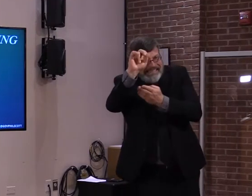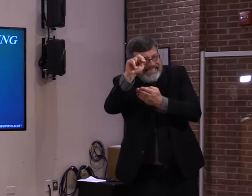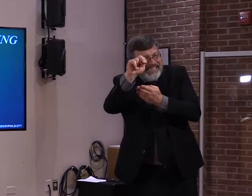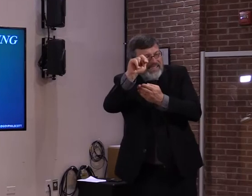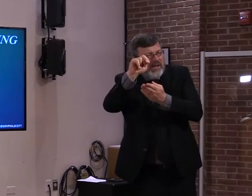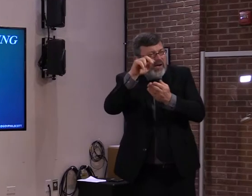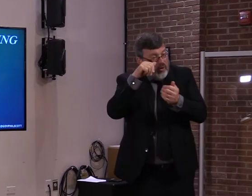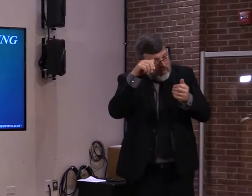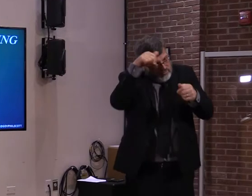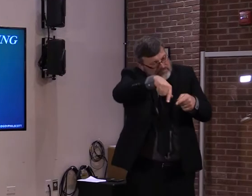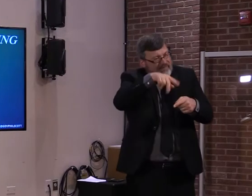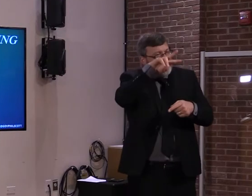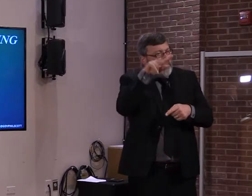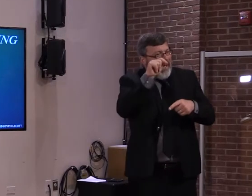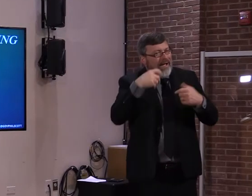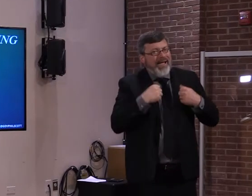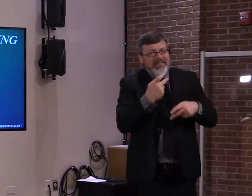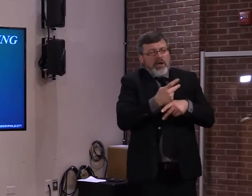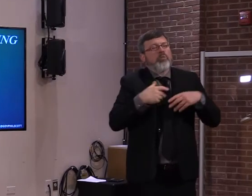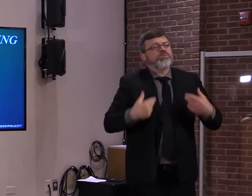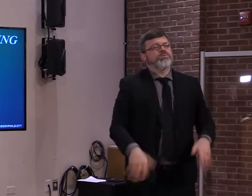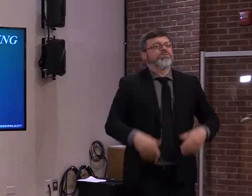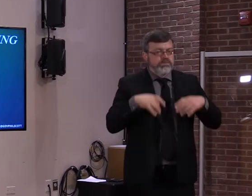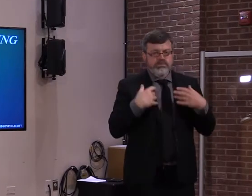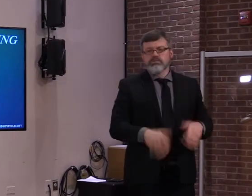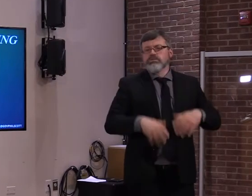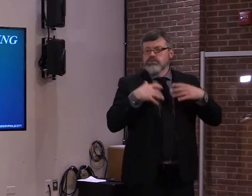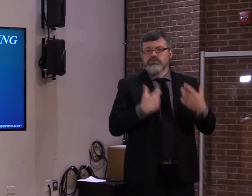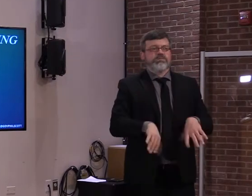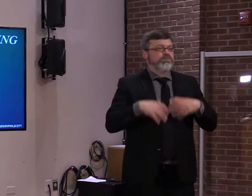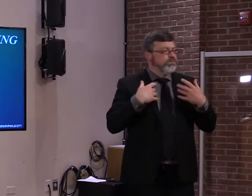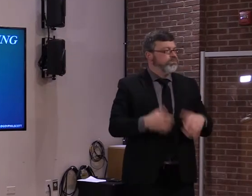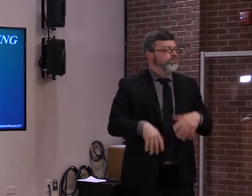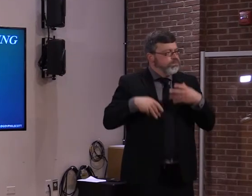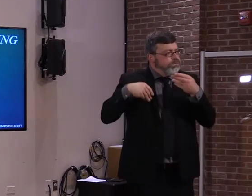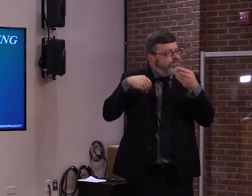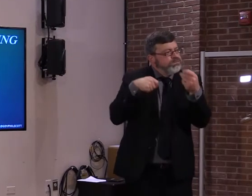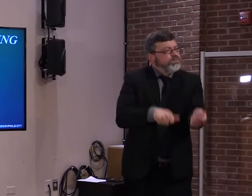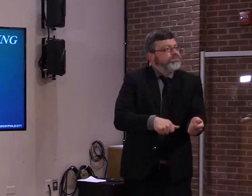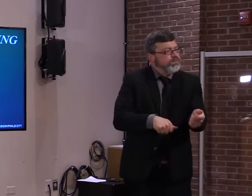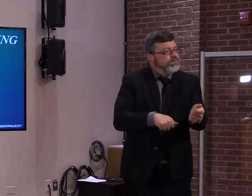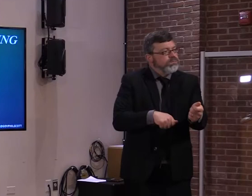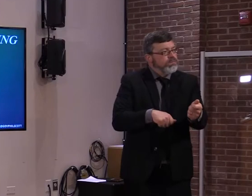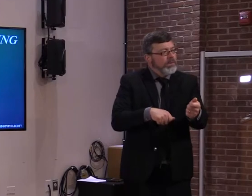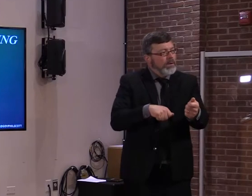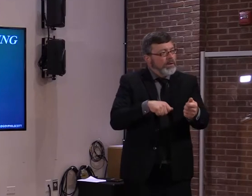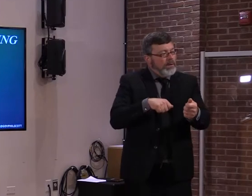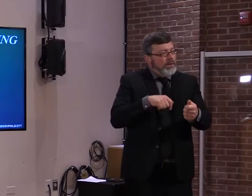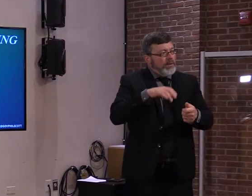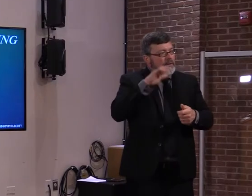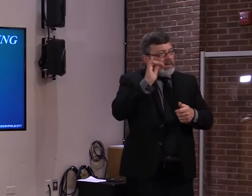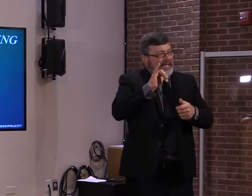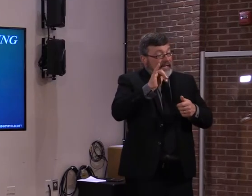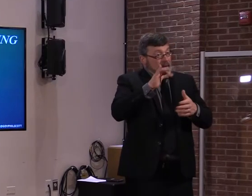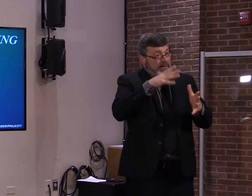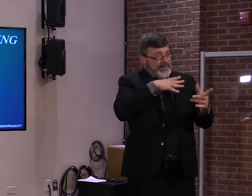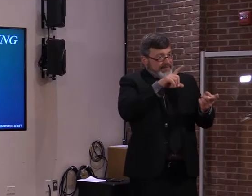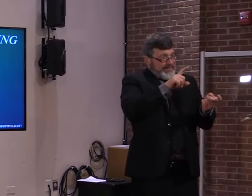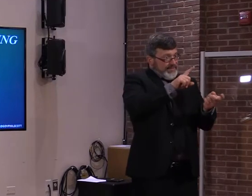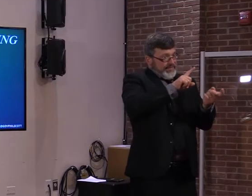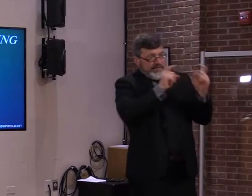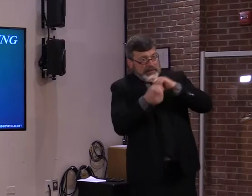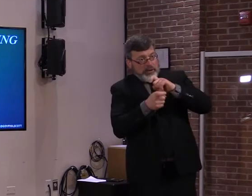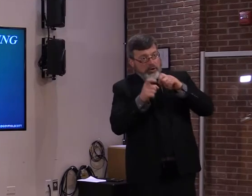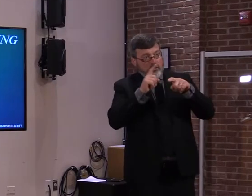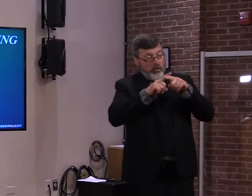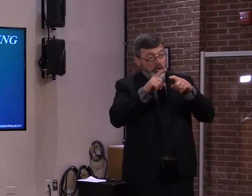And most Vermonters understand that if you change from going fee for service, getting paid